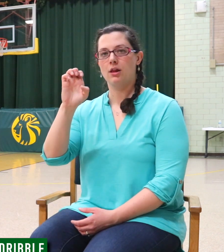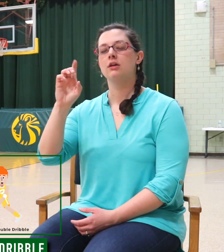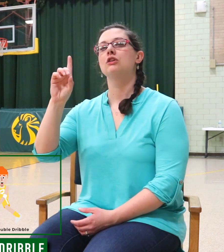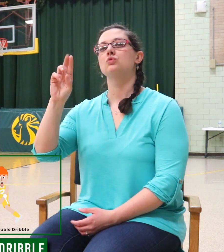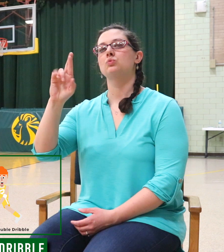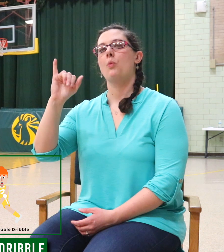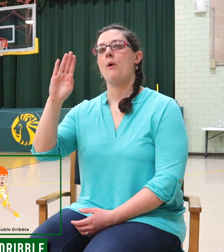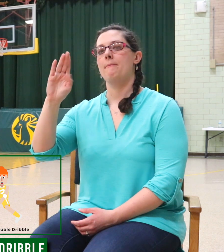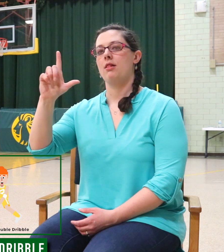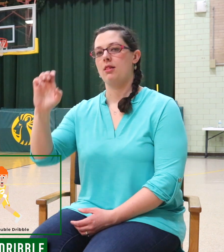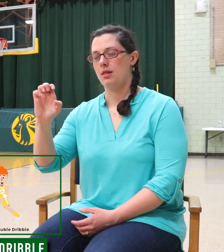Double Dribble.